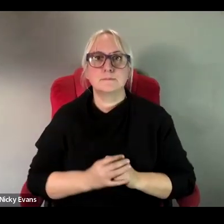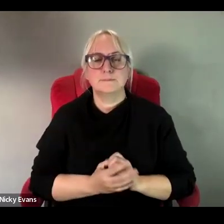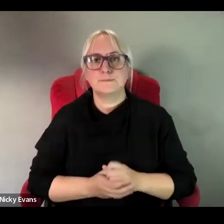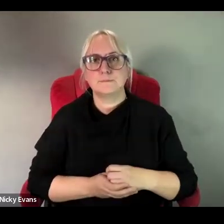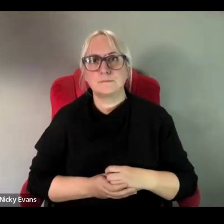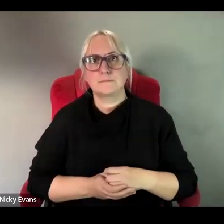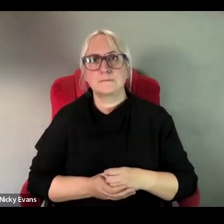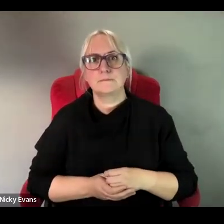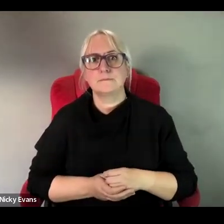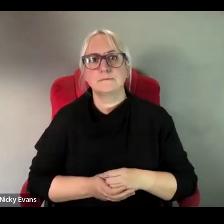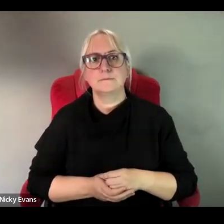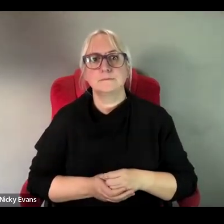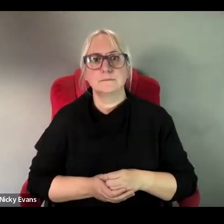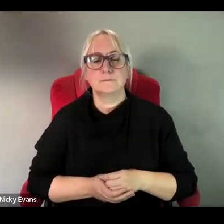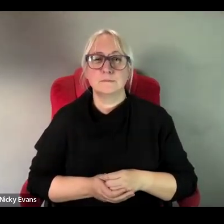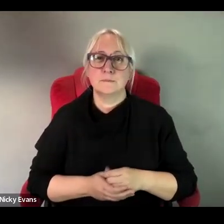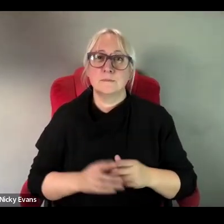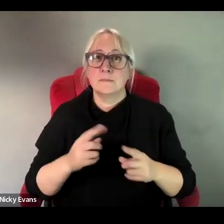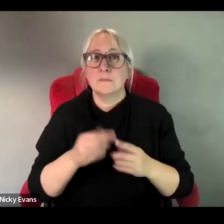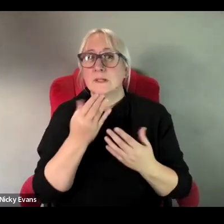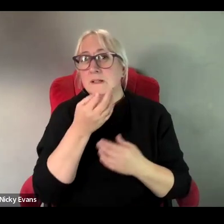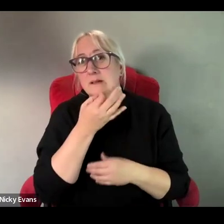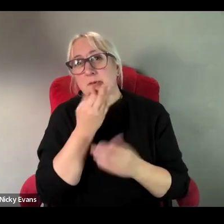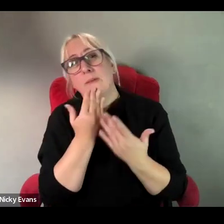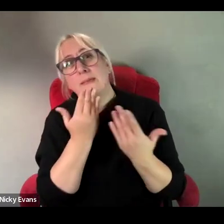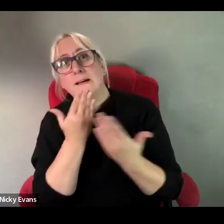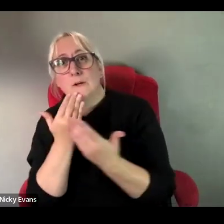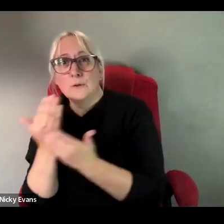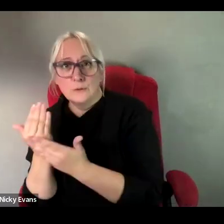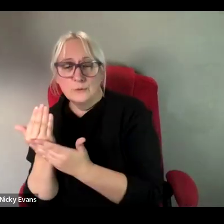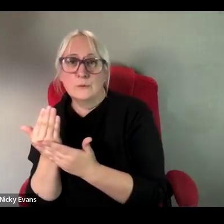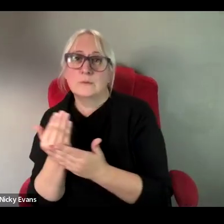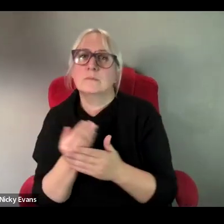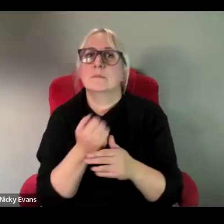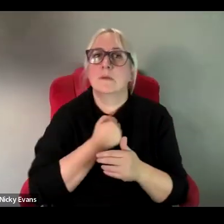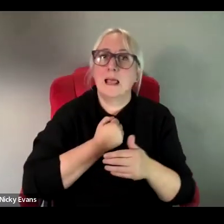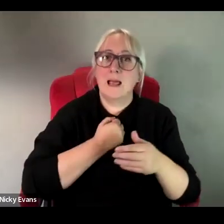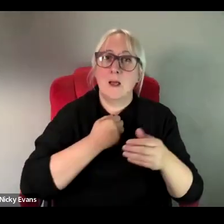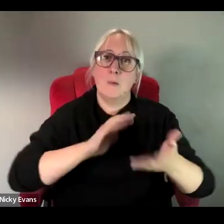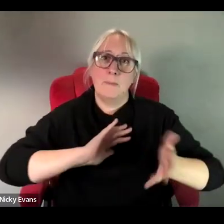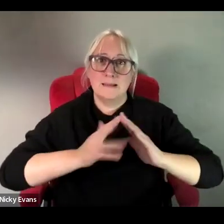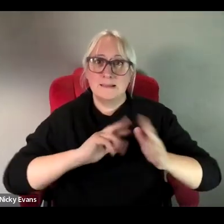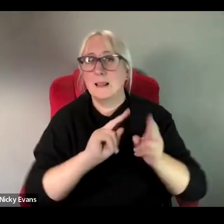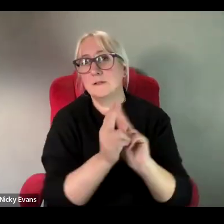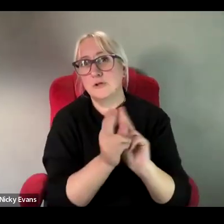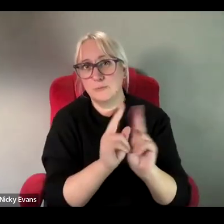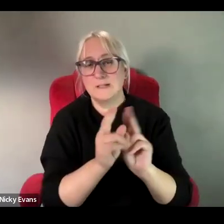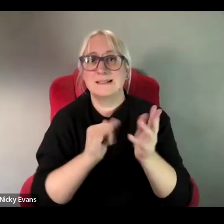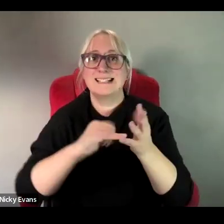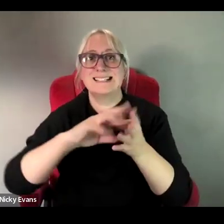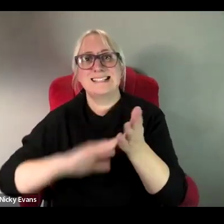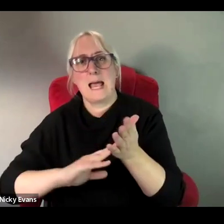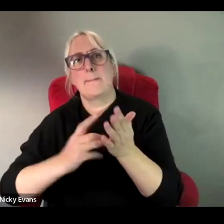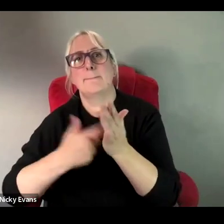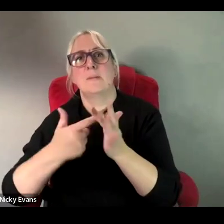I just want to do a quick few thank yous to our awesome BSL interpreters, Sam Riddle